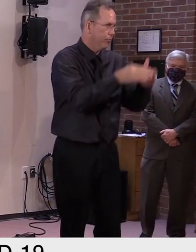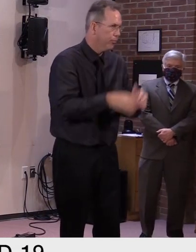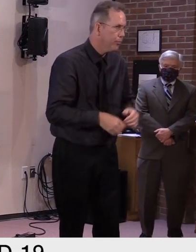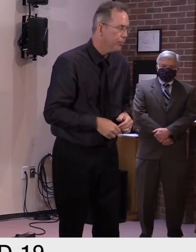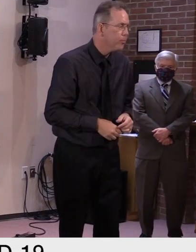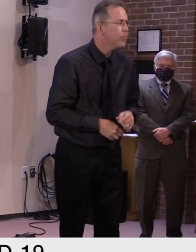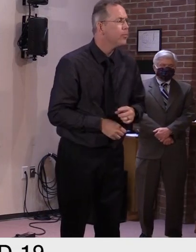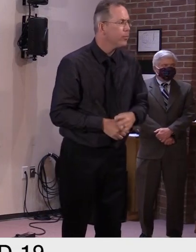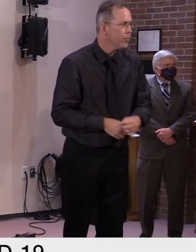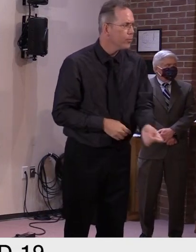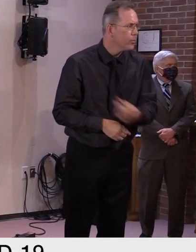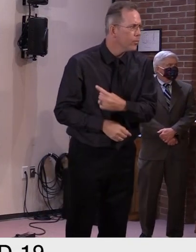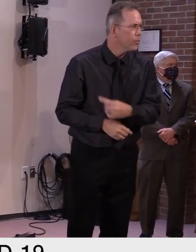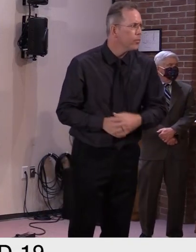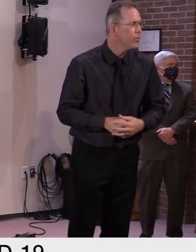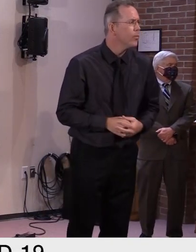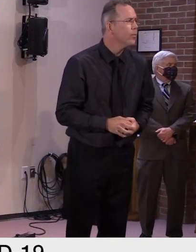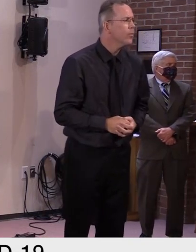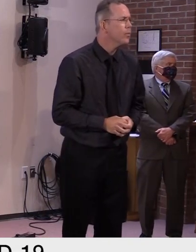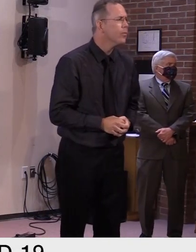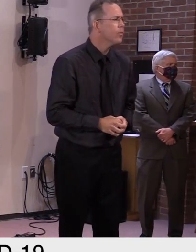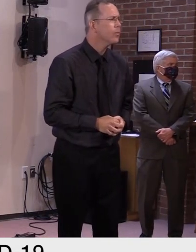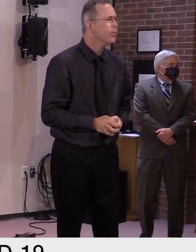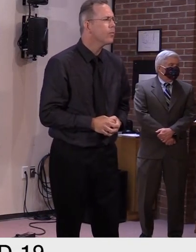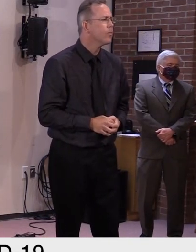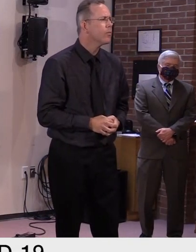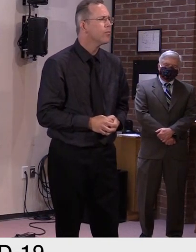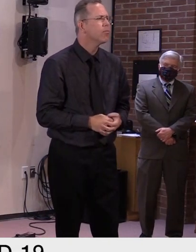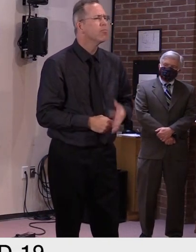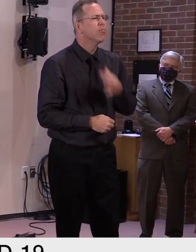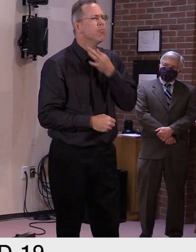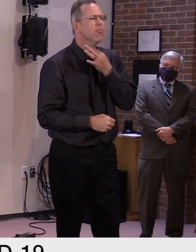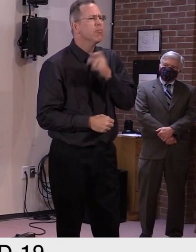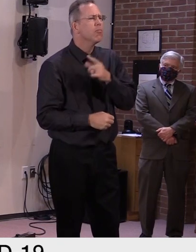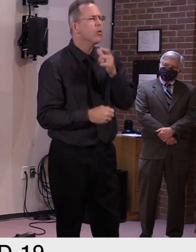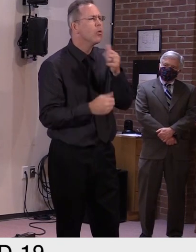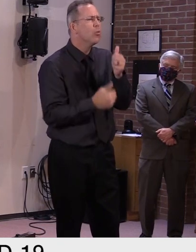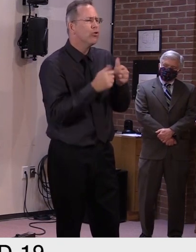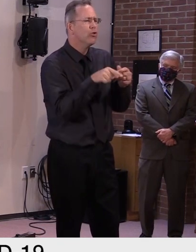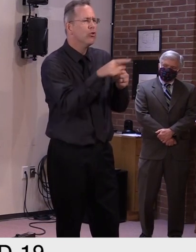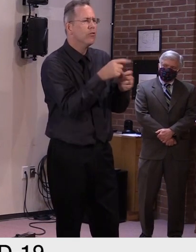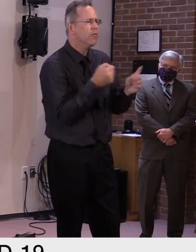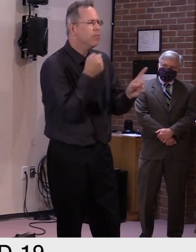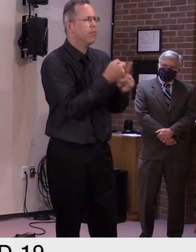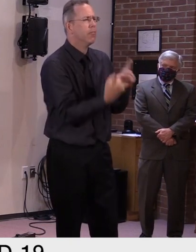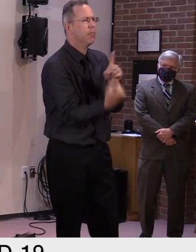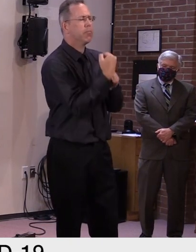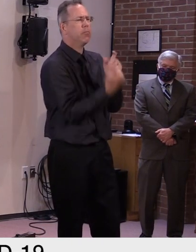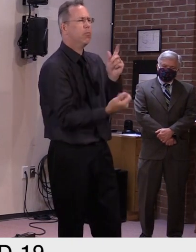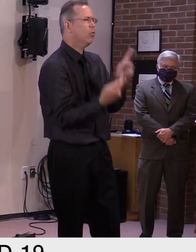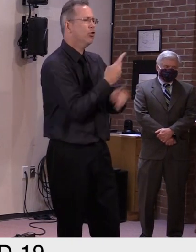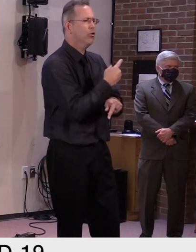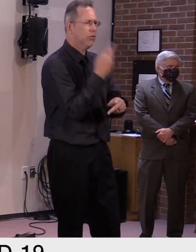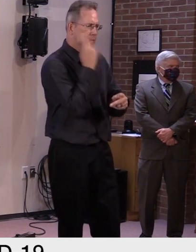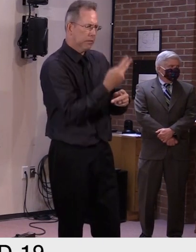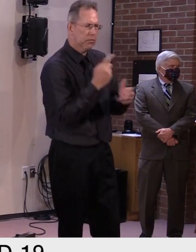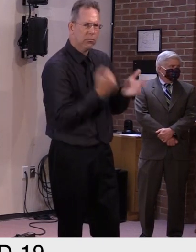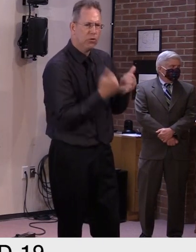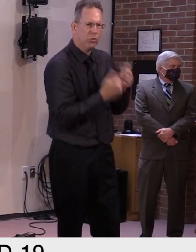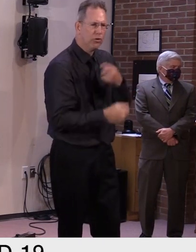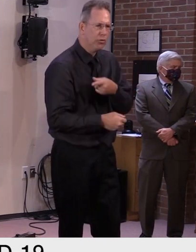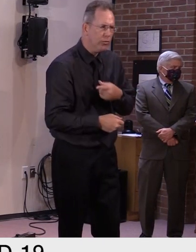down? Yeah, when we looked at the first version of grants, it really is the lodging properties,